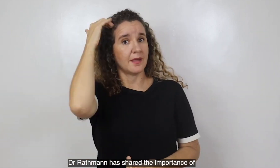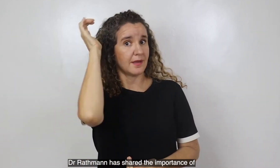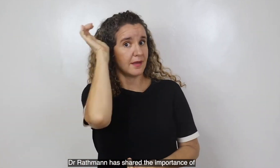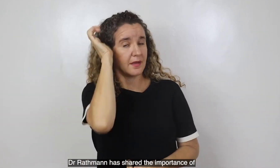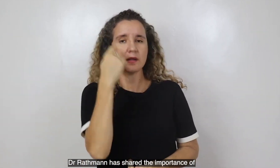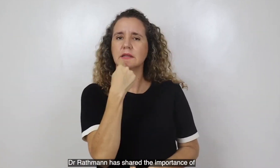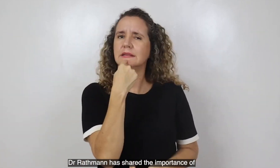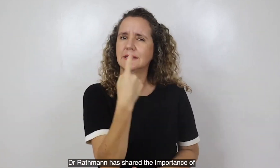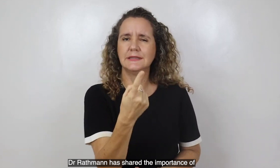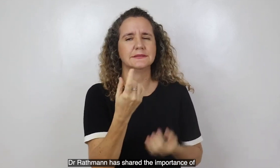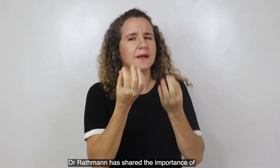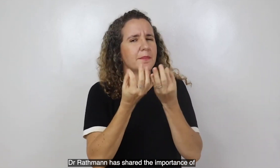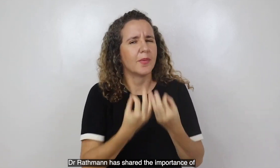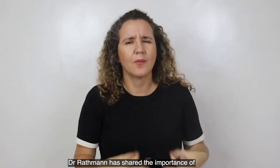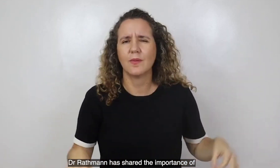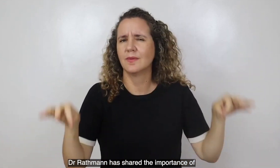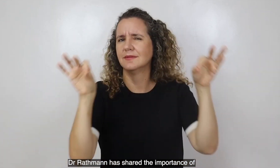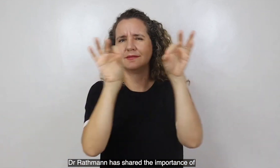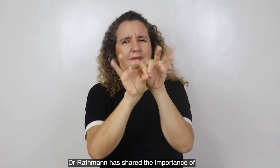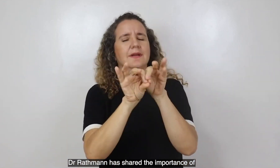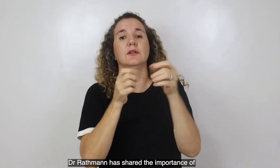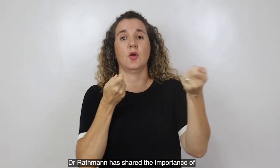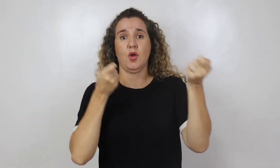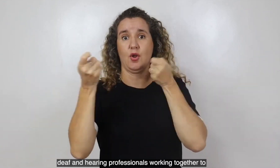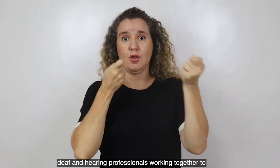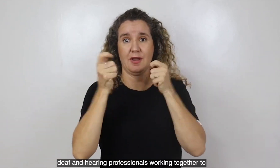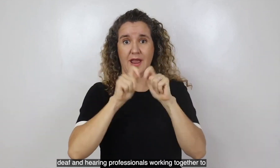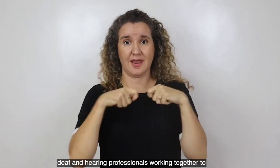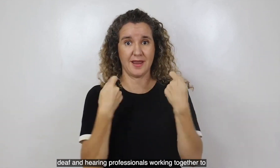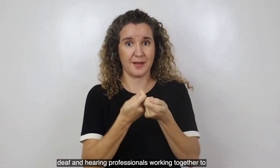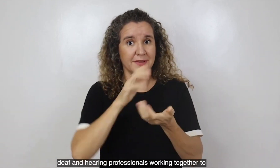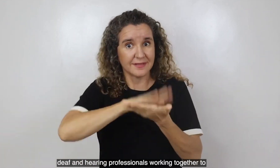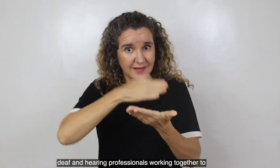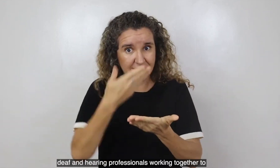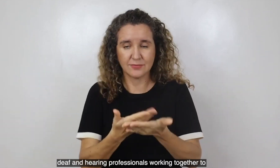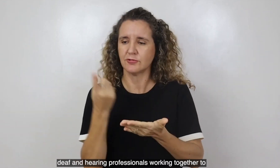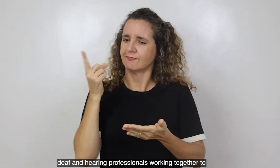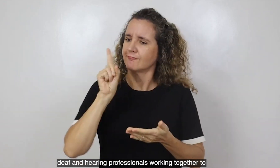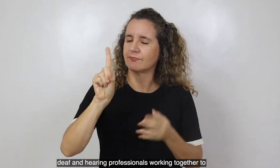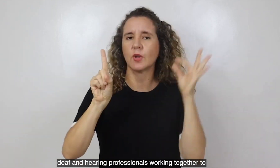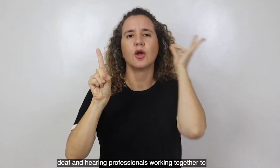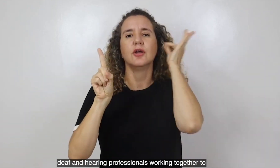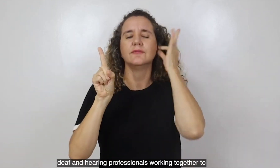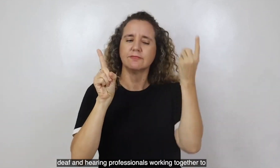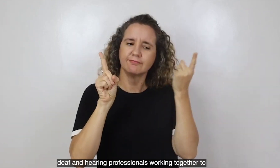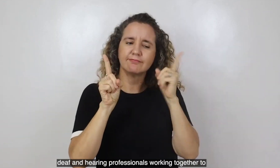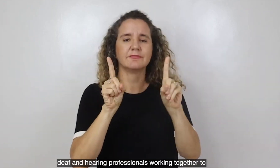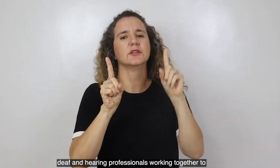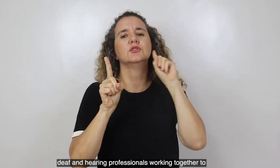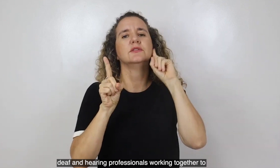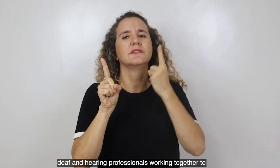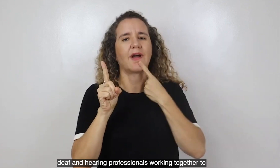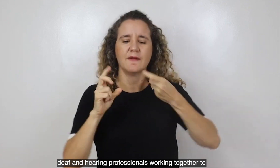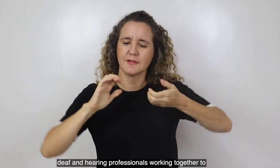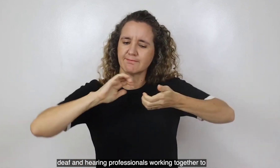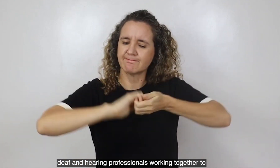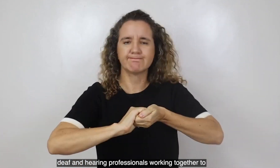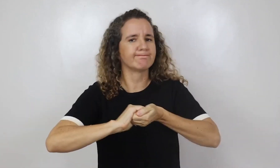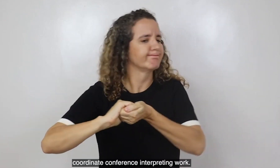Dr. Rothman has shared the importance of deaf and hearing professionals working together to coordinate conference interpreting